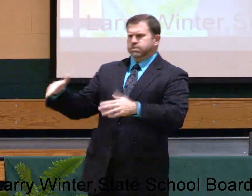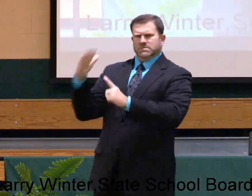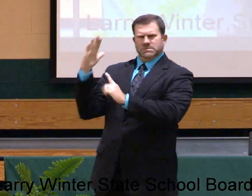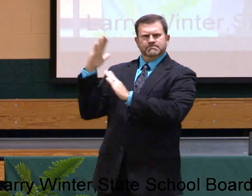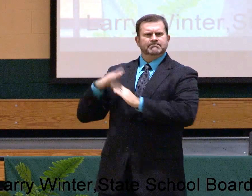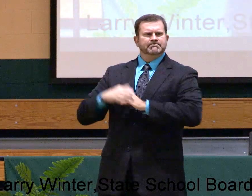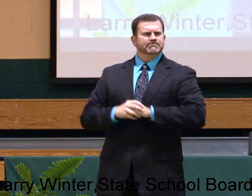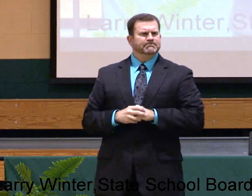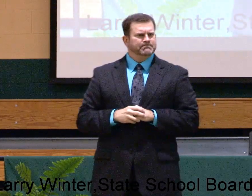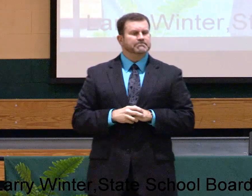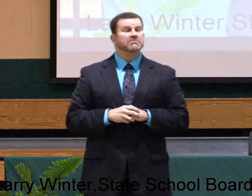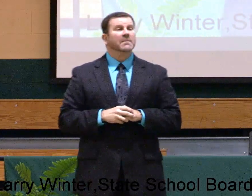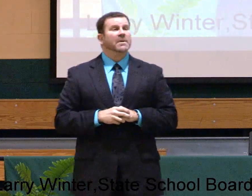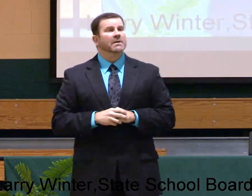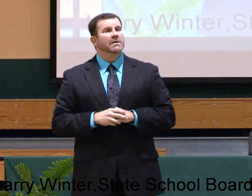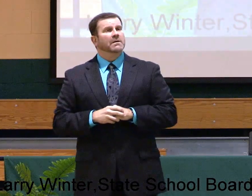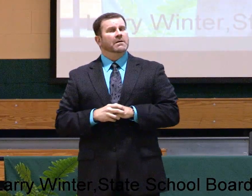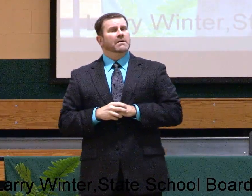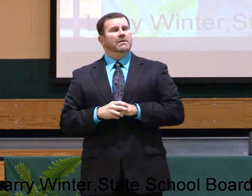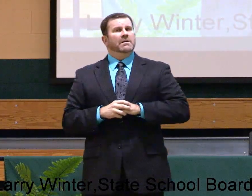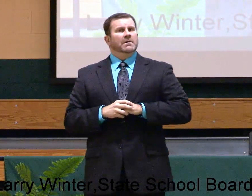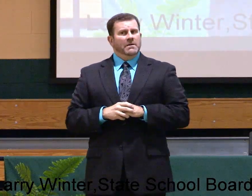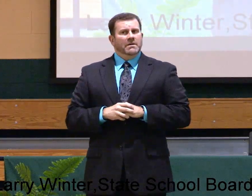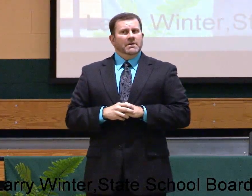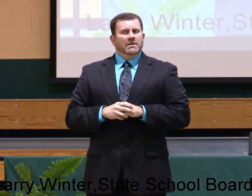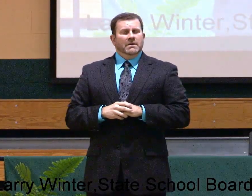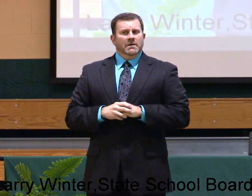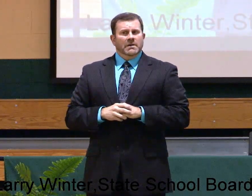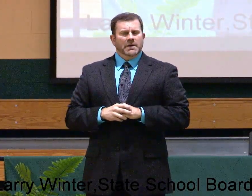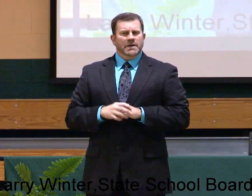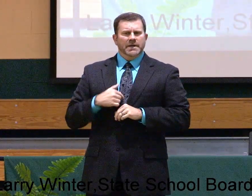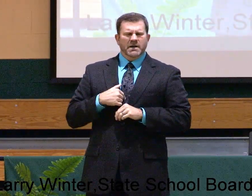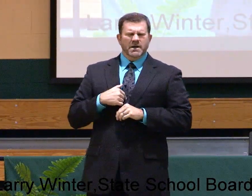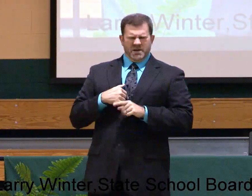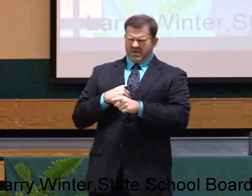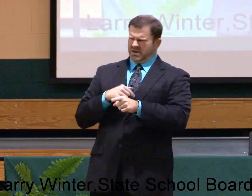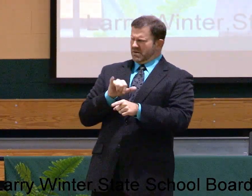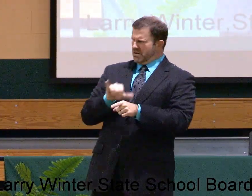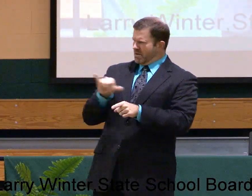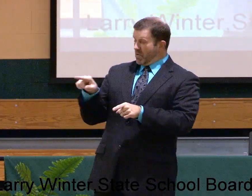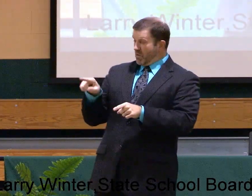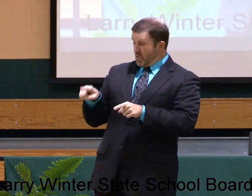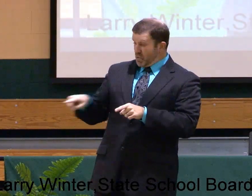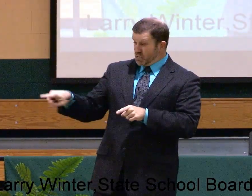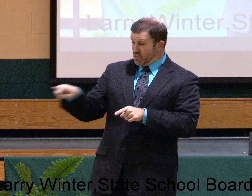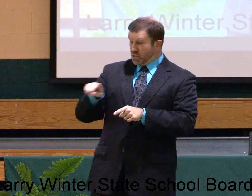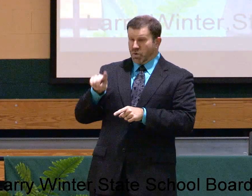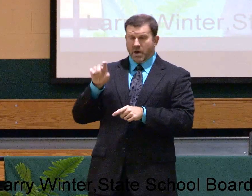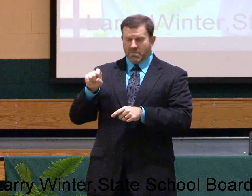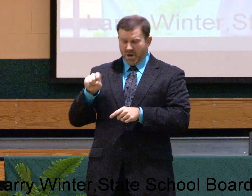When I understand what they have to do to master science